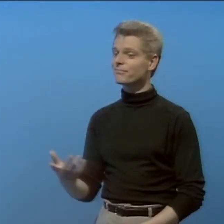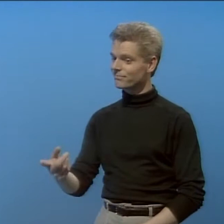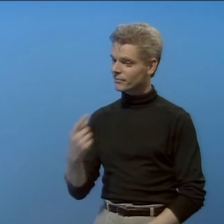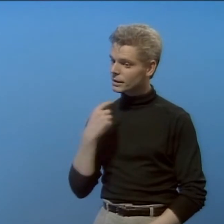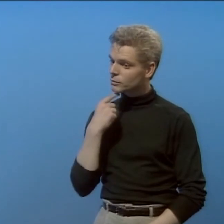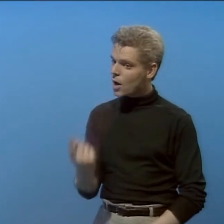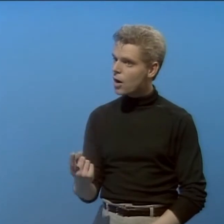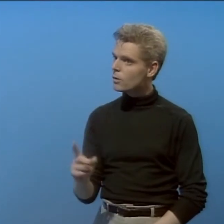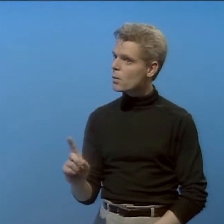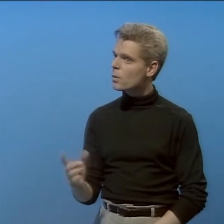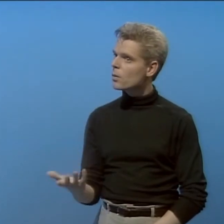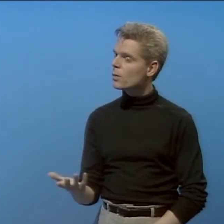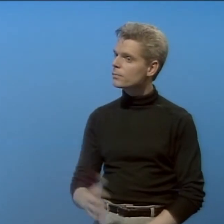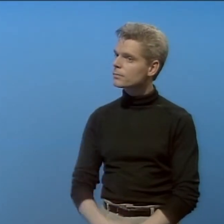What about tomorrow?